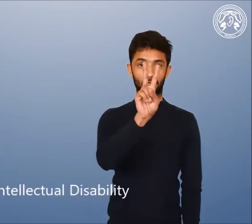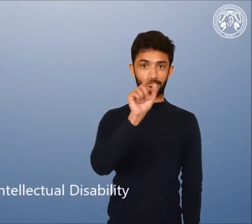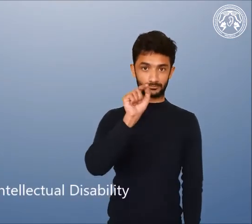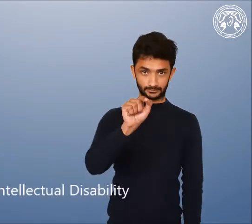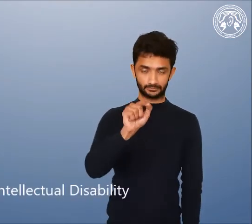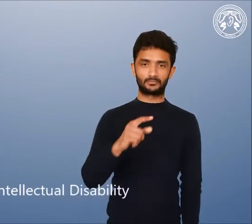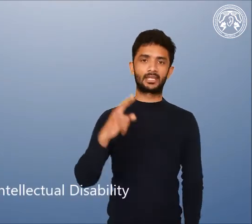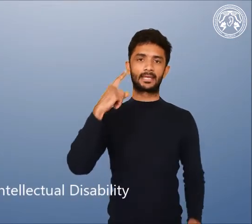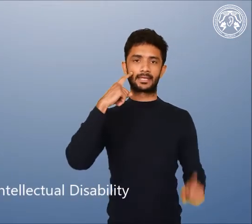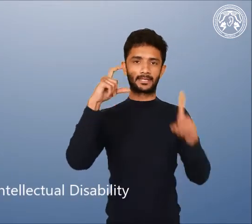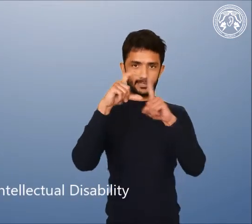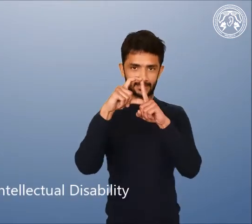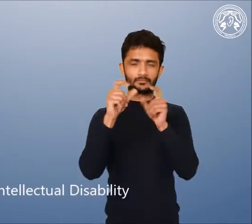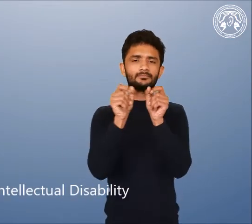2. Intellectual disability.